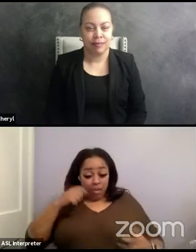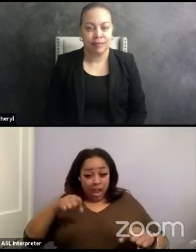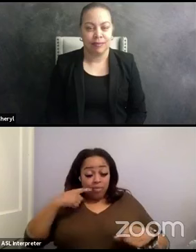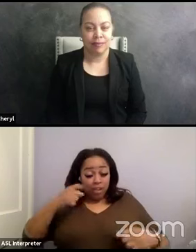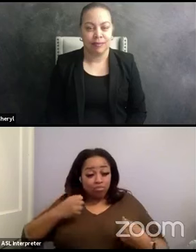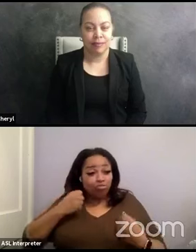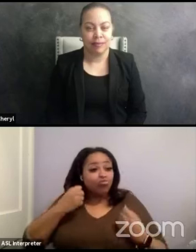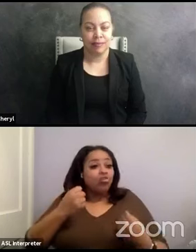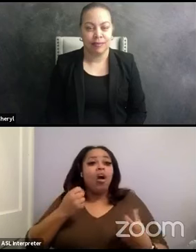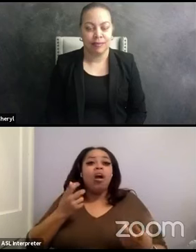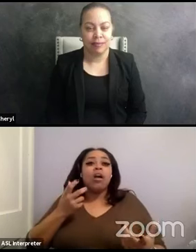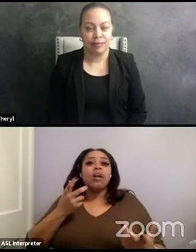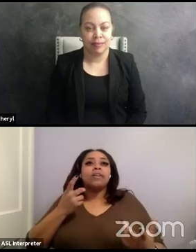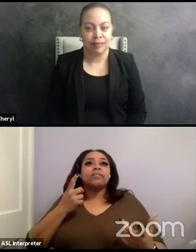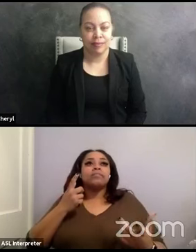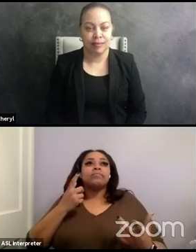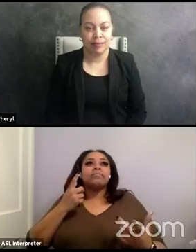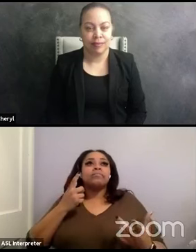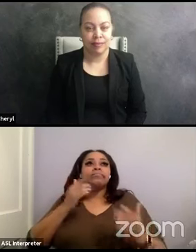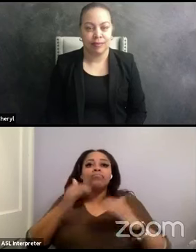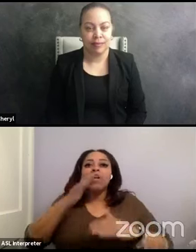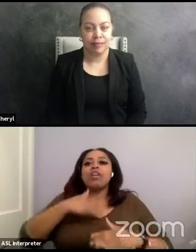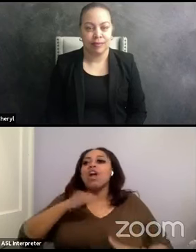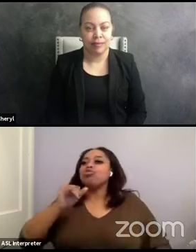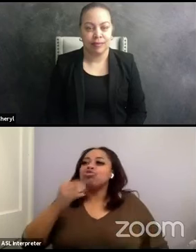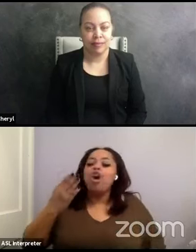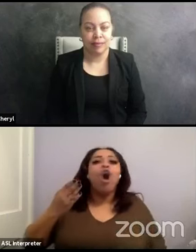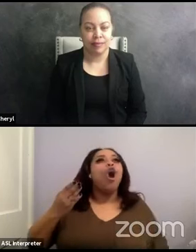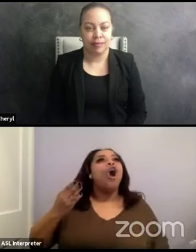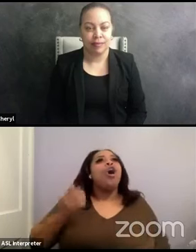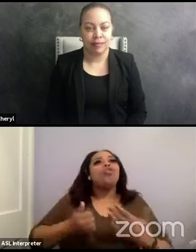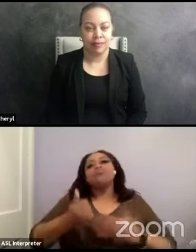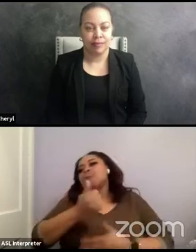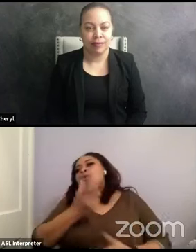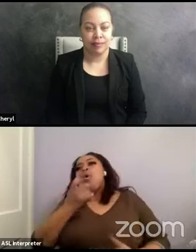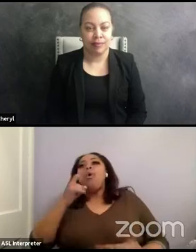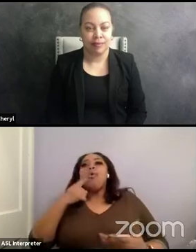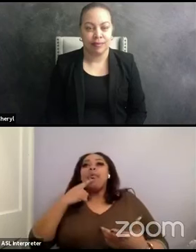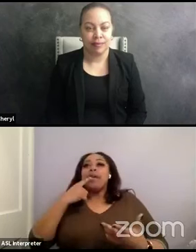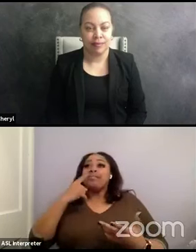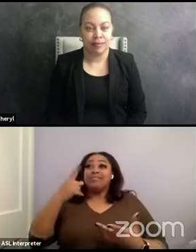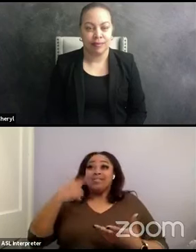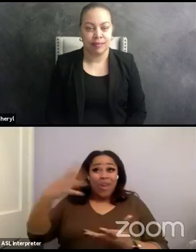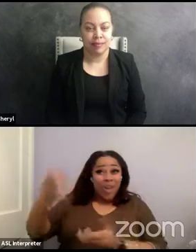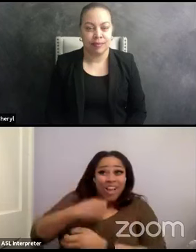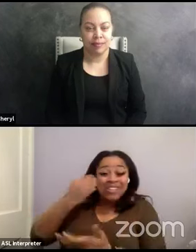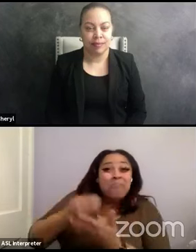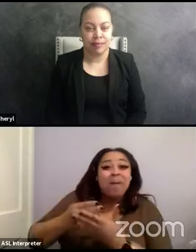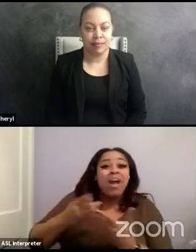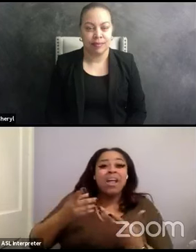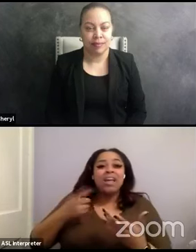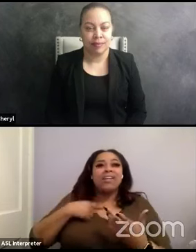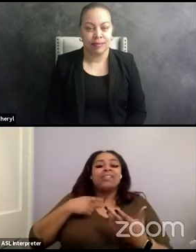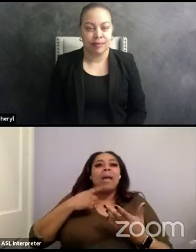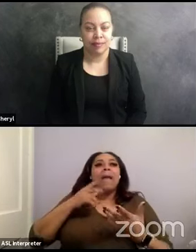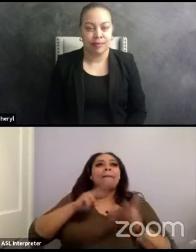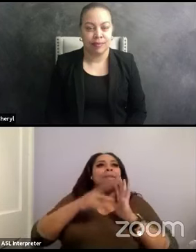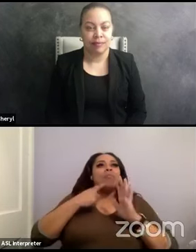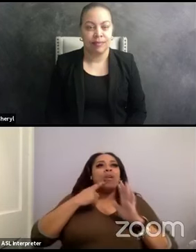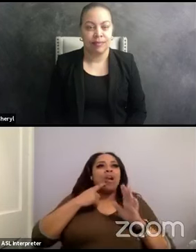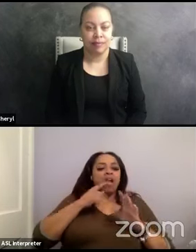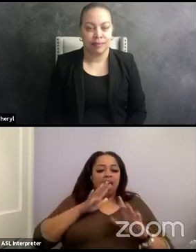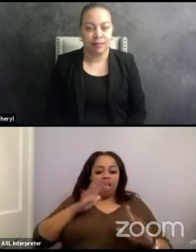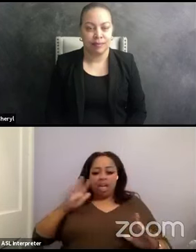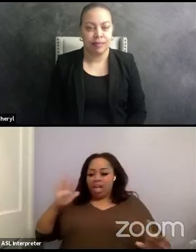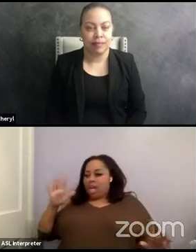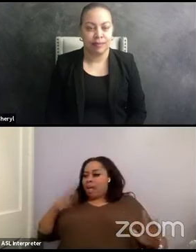stronger position at our job, or just because we come into some money, that it doesn't mean that we have to shy away from our backgrounds. I don't ever